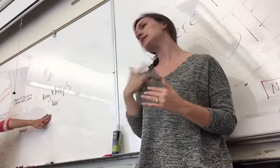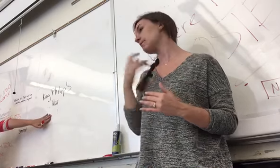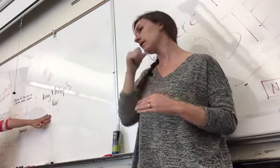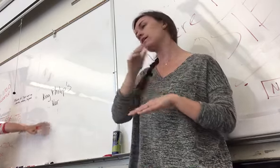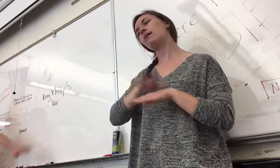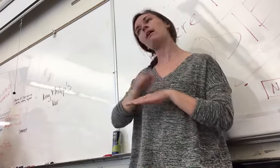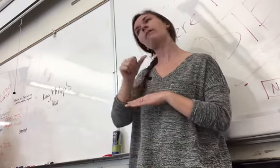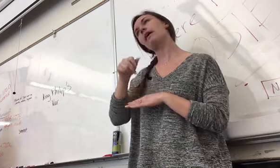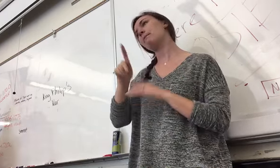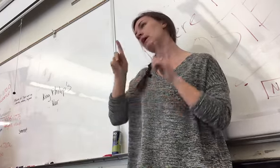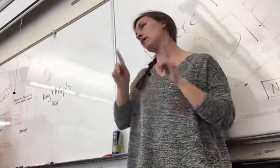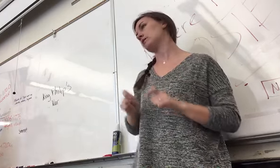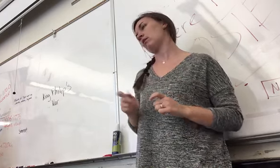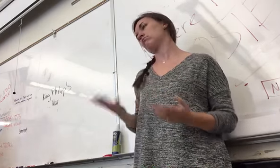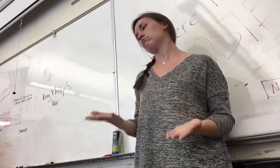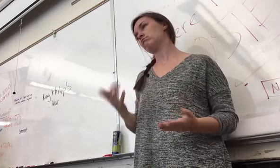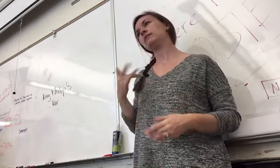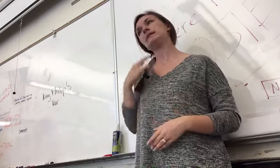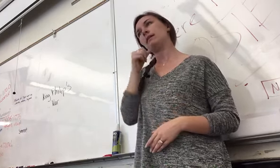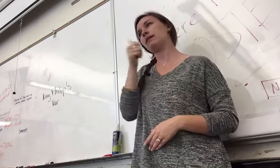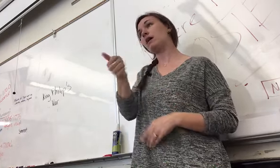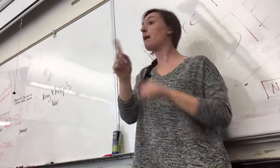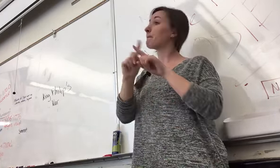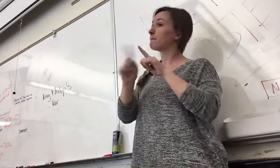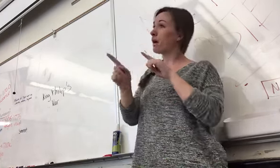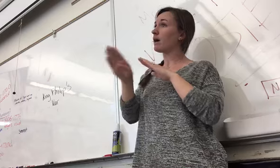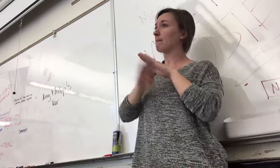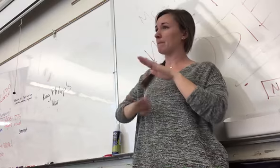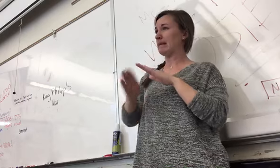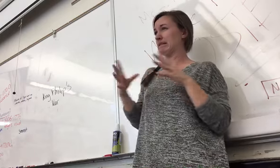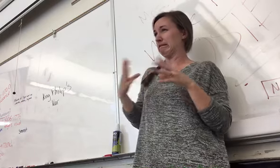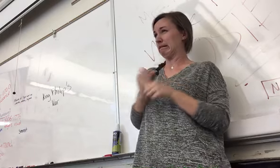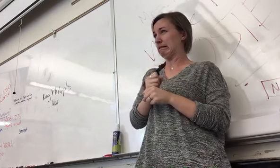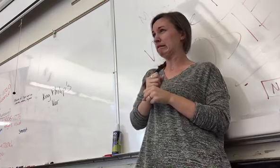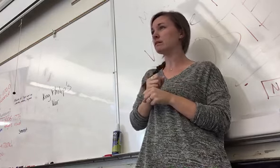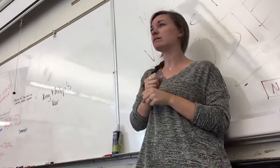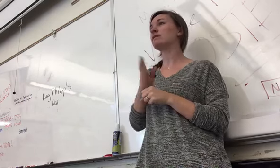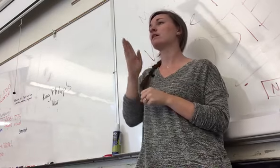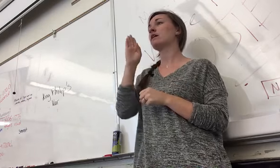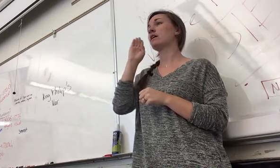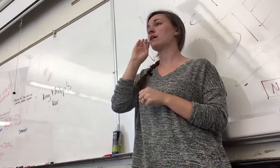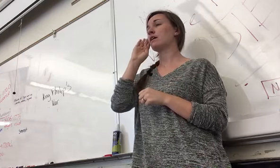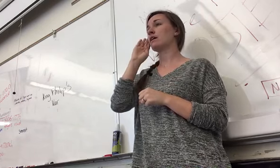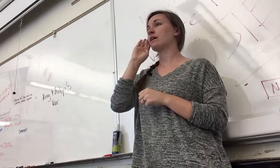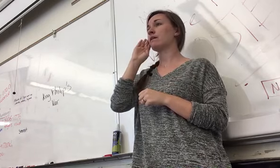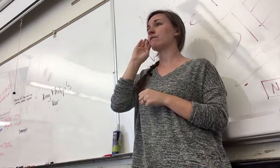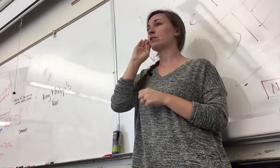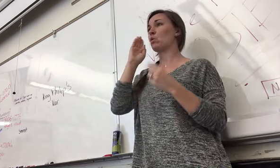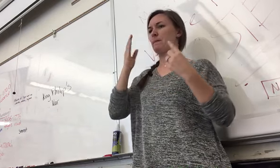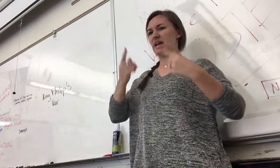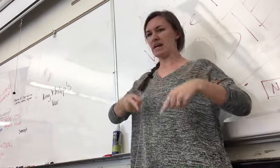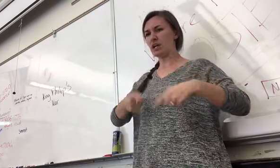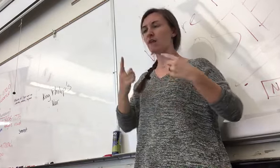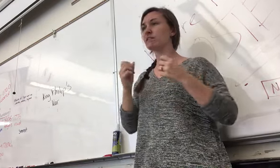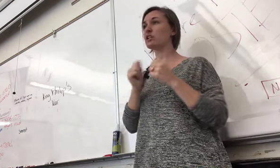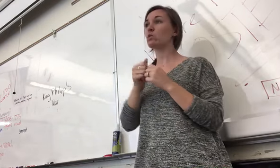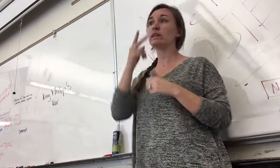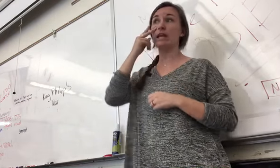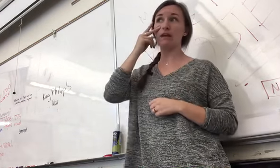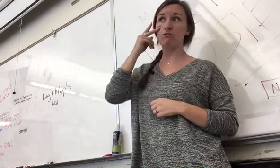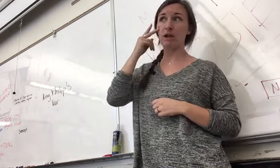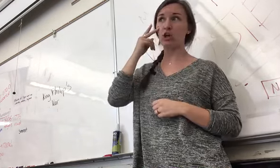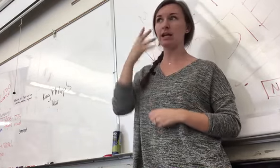AP exam, so just be aware of that. But basically, this is going to be a conflict with Native Americans and white